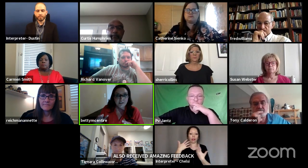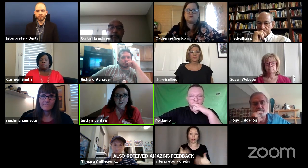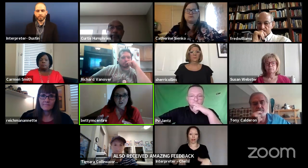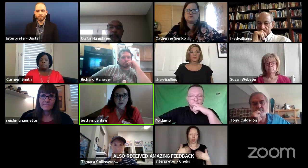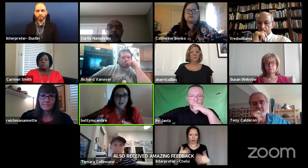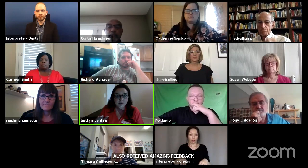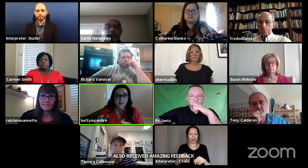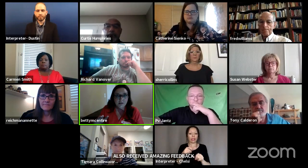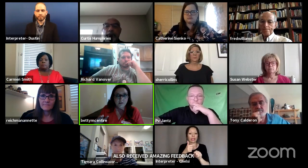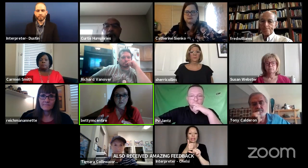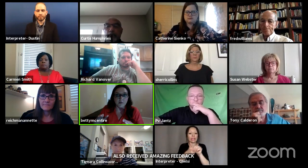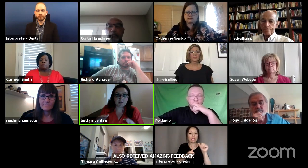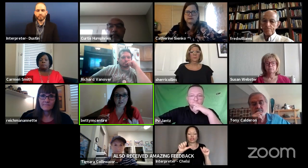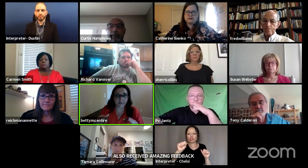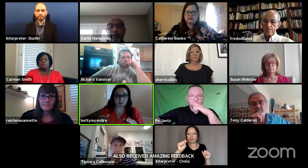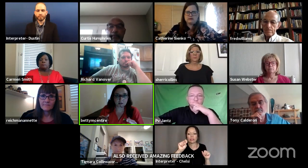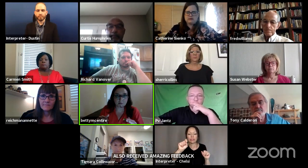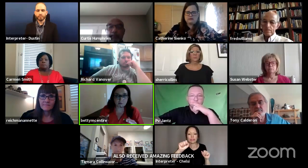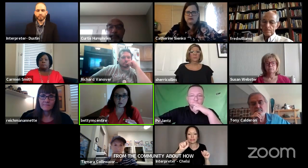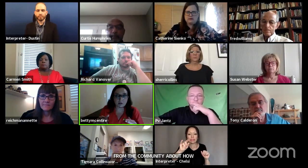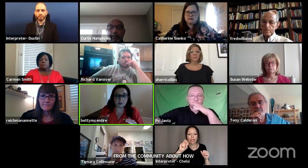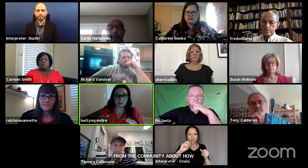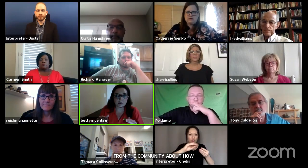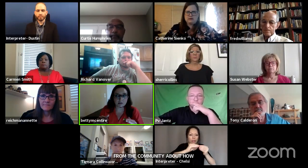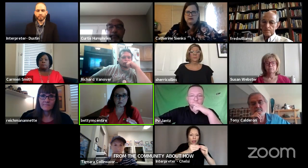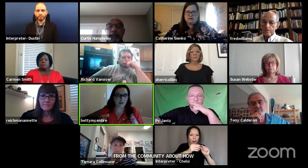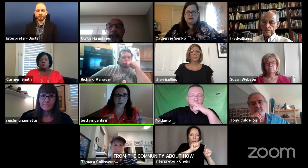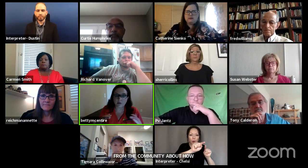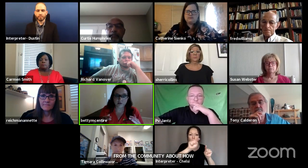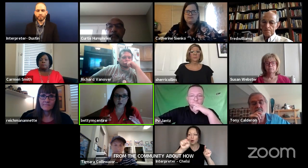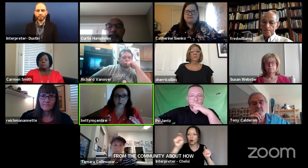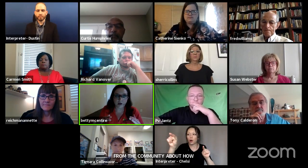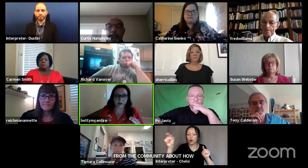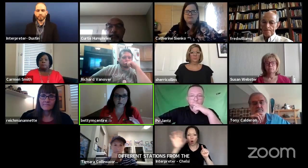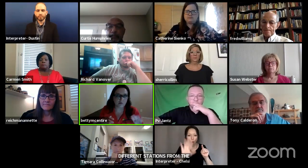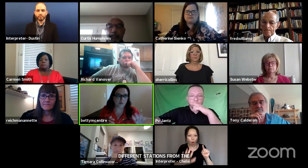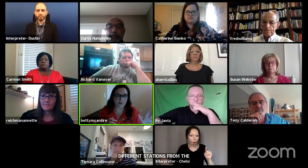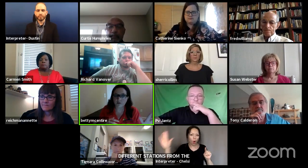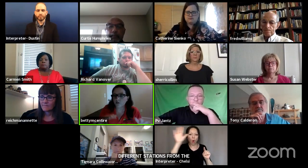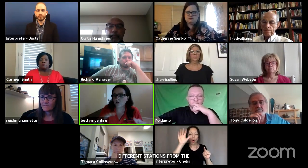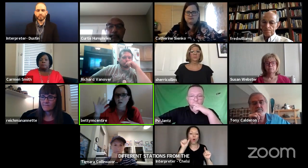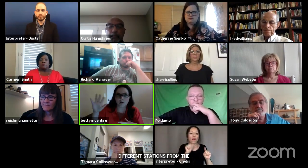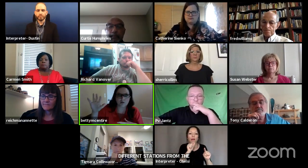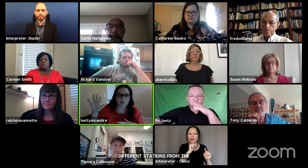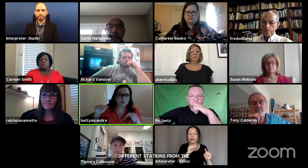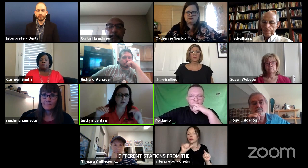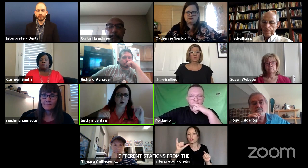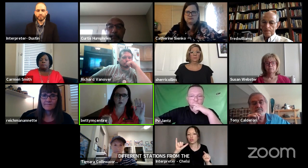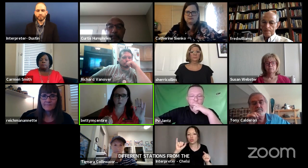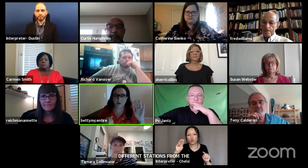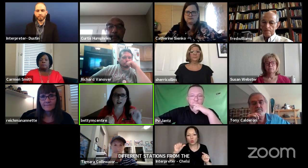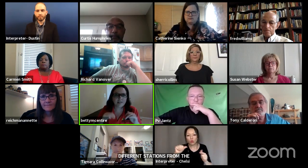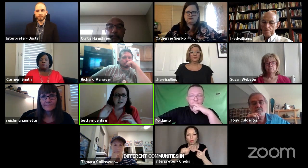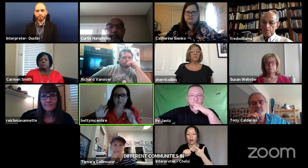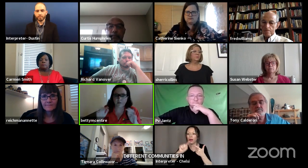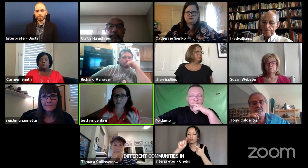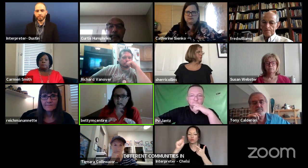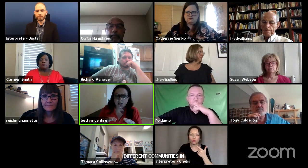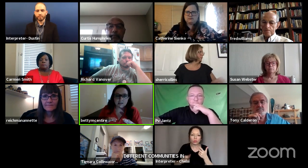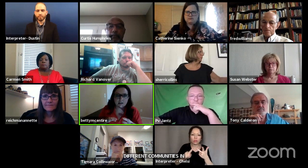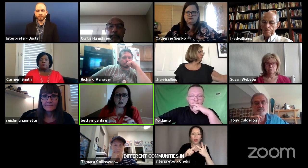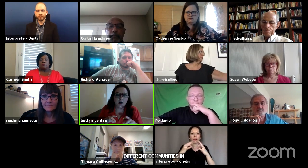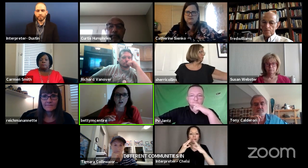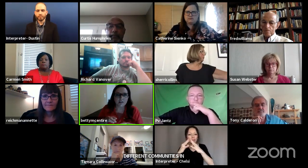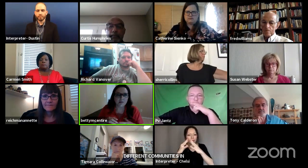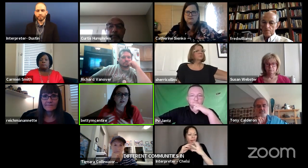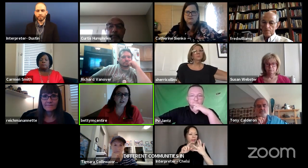different stations from the different communities in Arizona, whether it's Yuma or Tucson or Flagstaff or